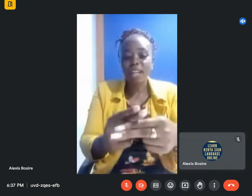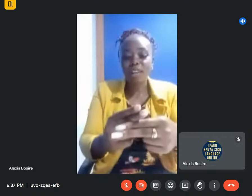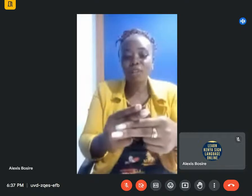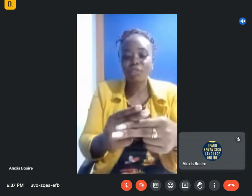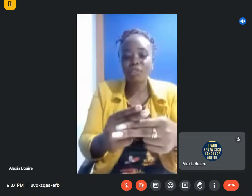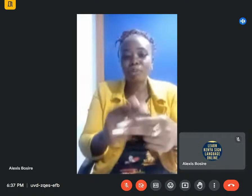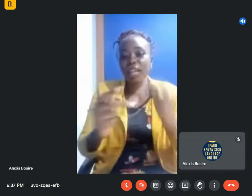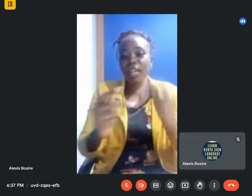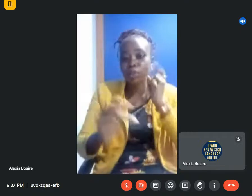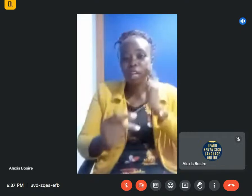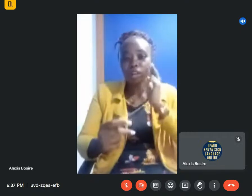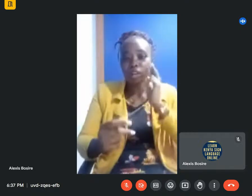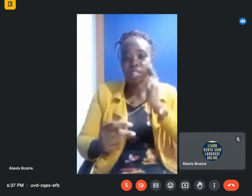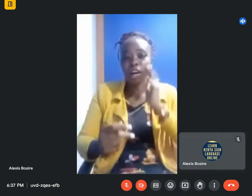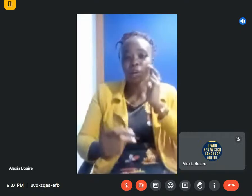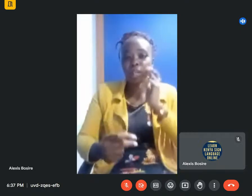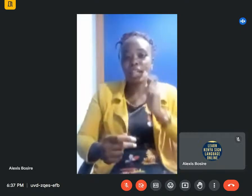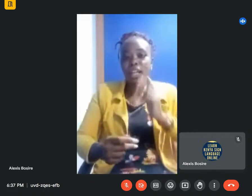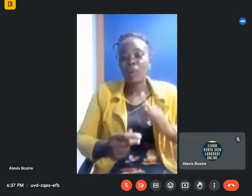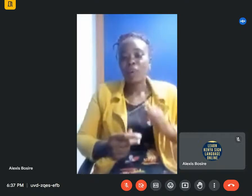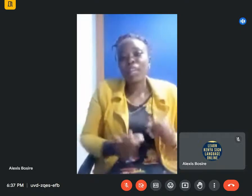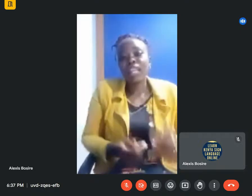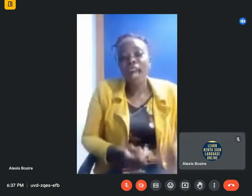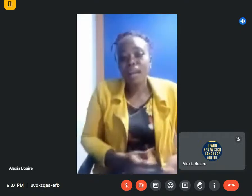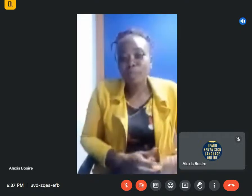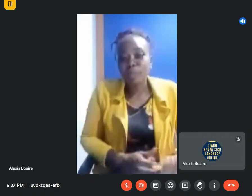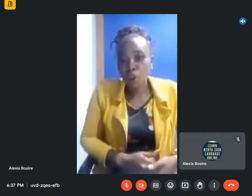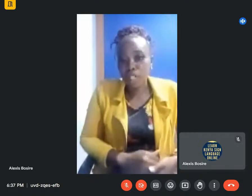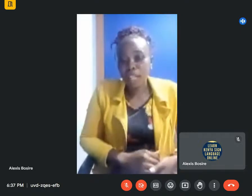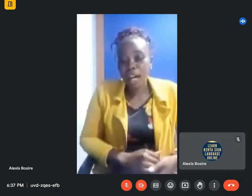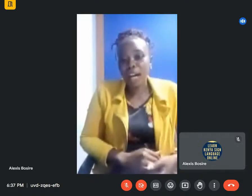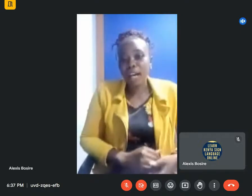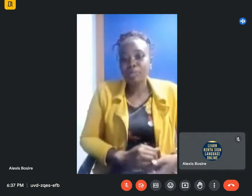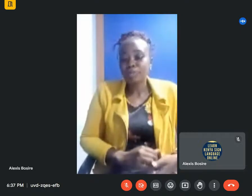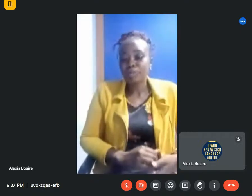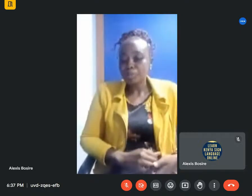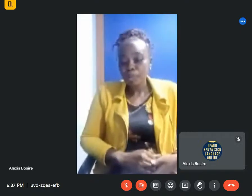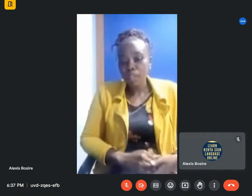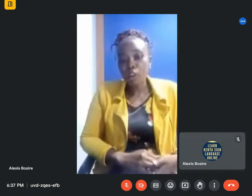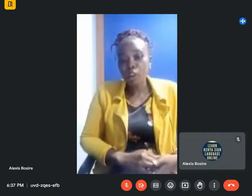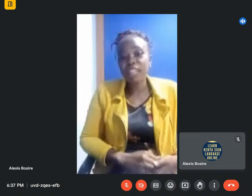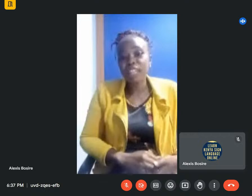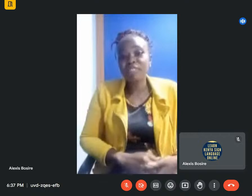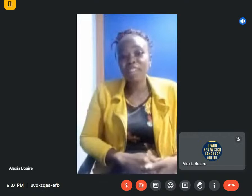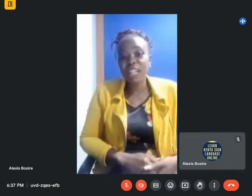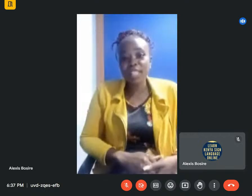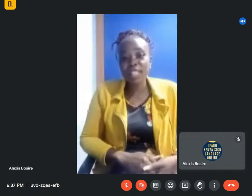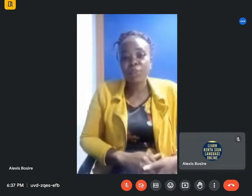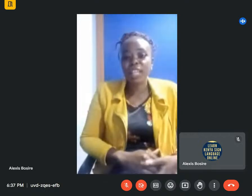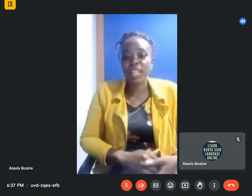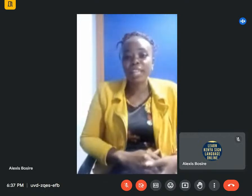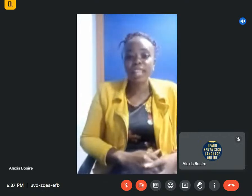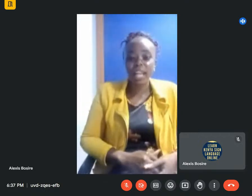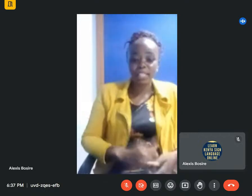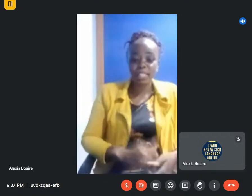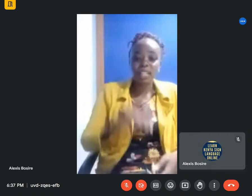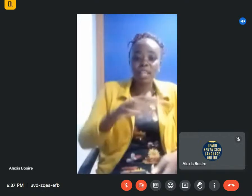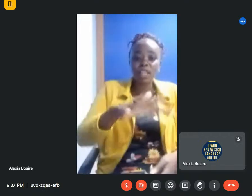enroll from next week, because now we'll learn more on different words with their signs.